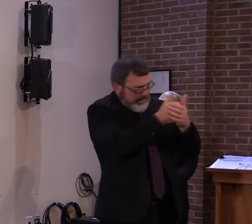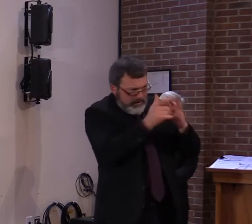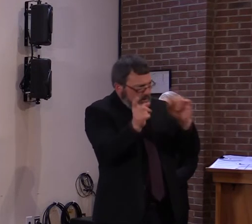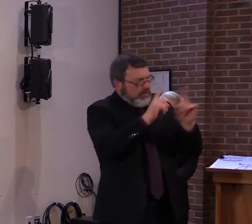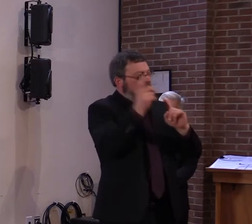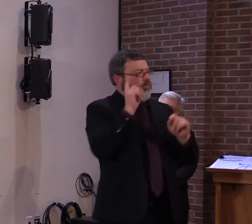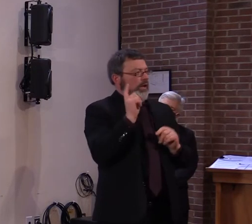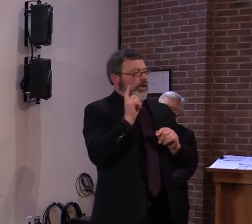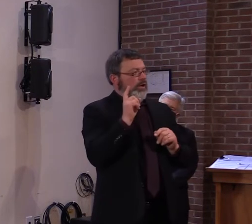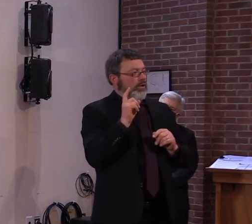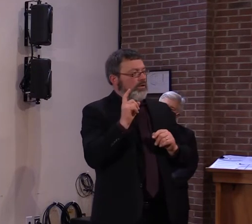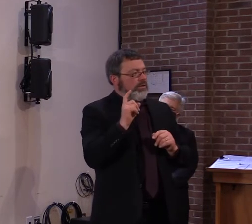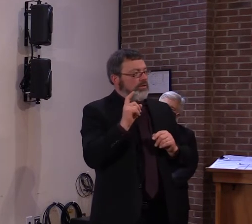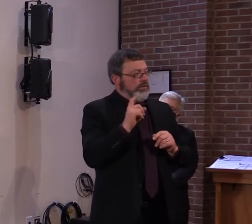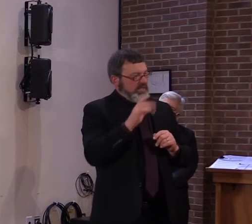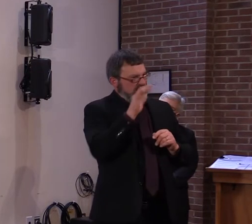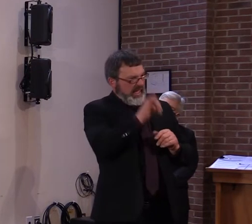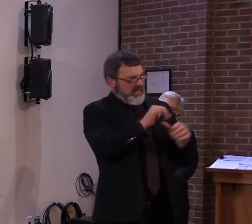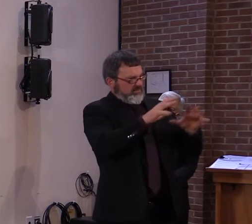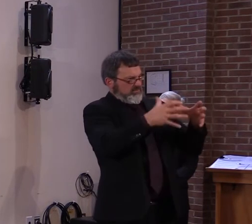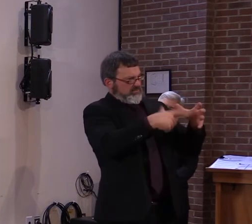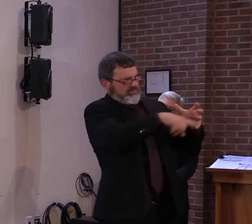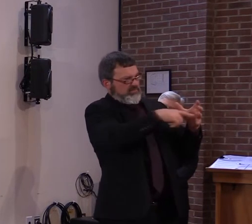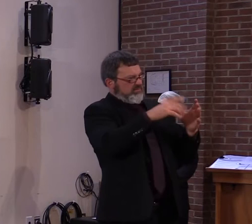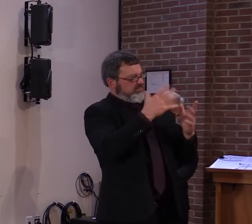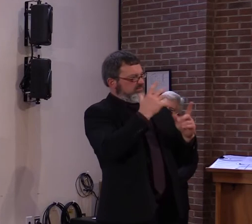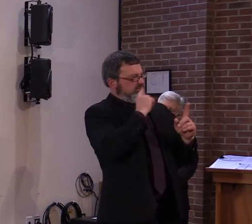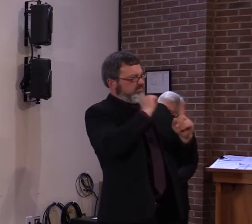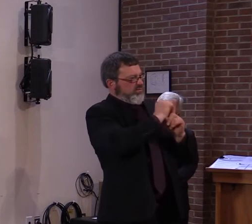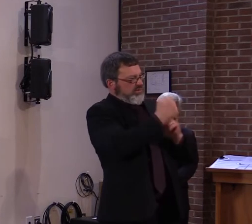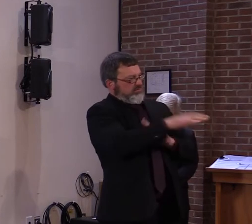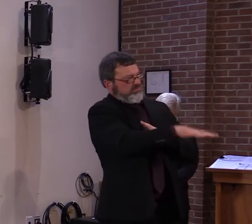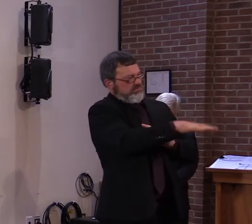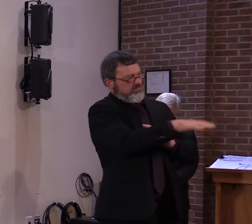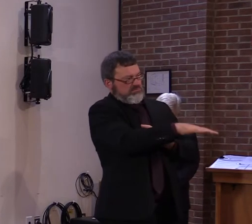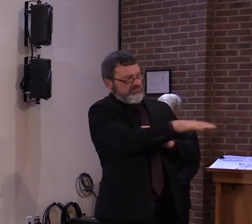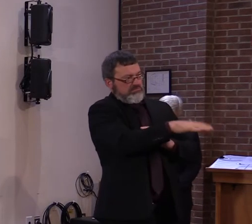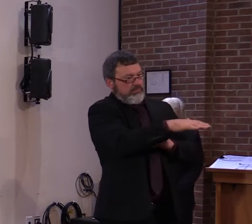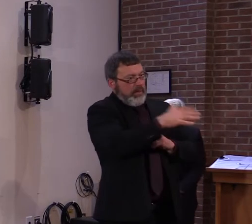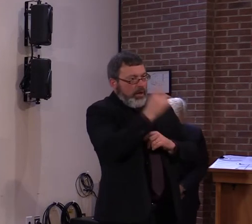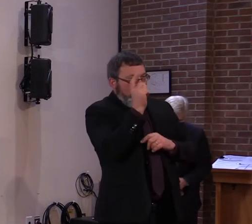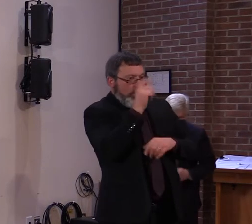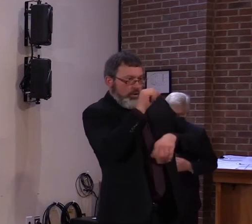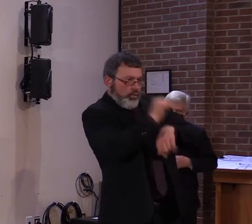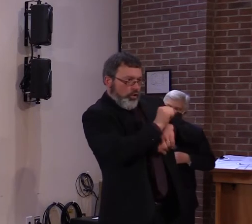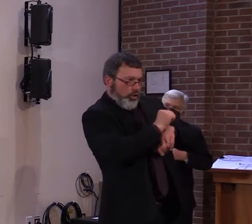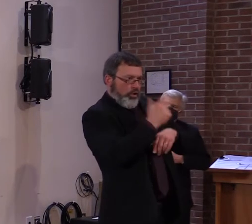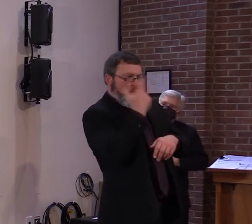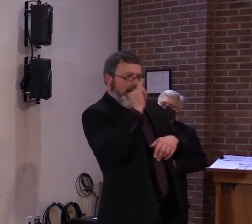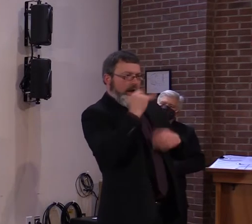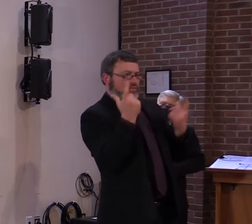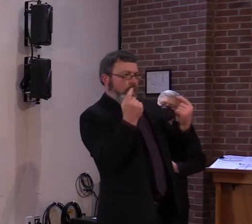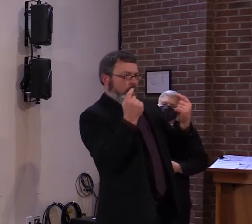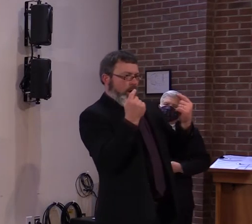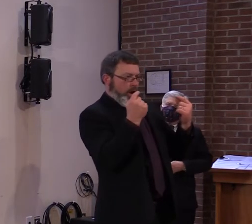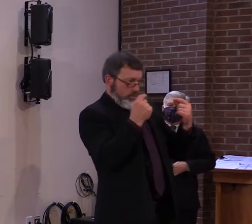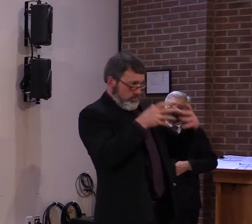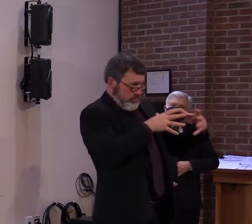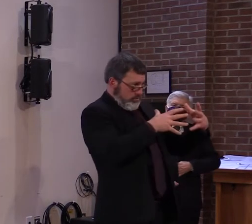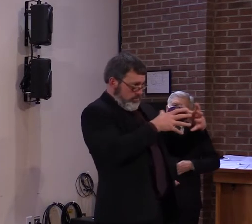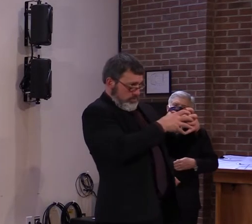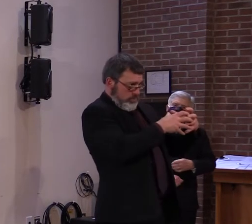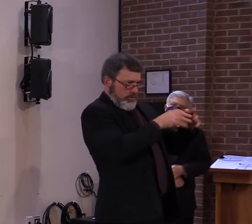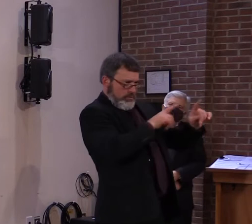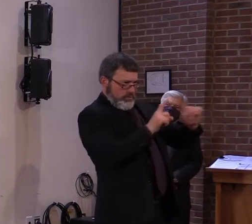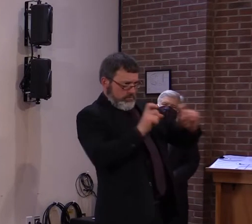talk because it's at a work site involving a number of people there. So I'm sure we're on top of that and that the